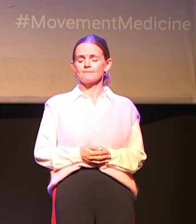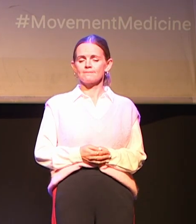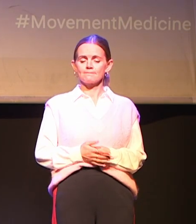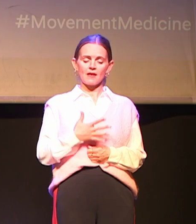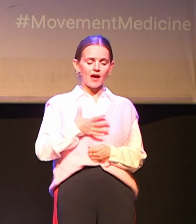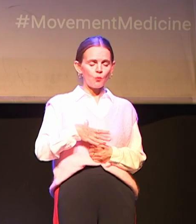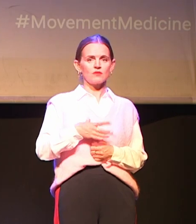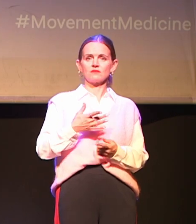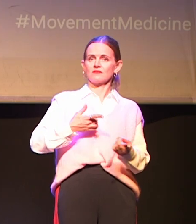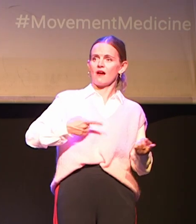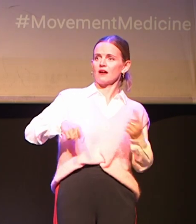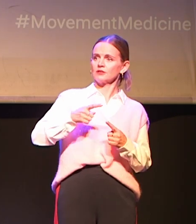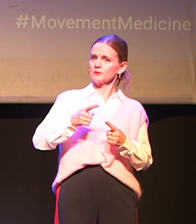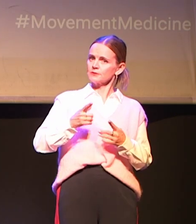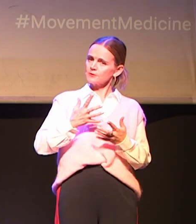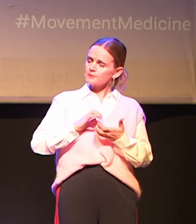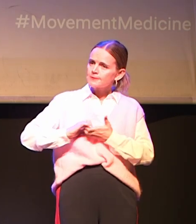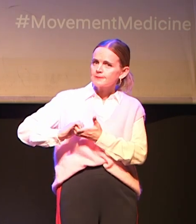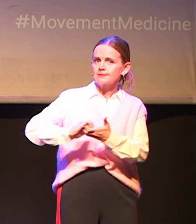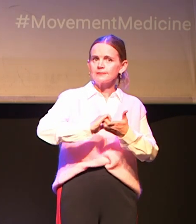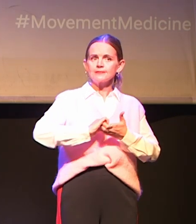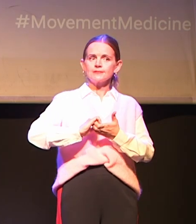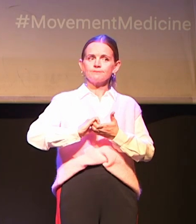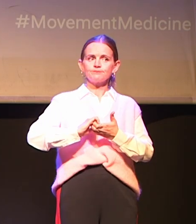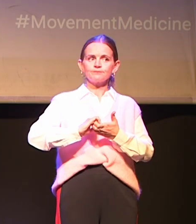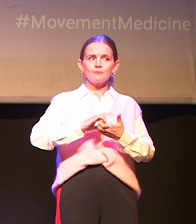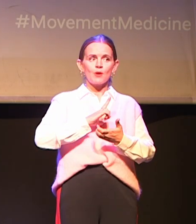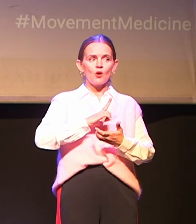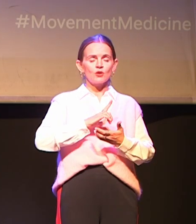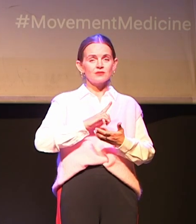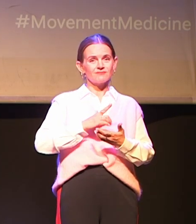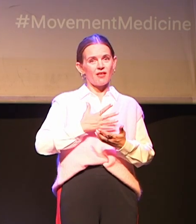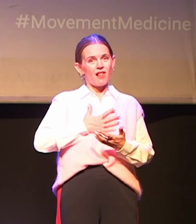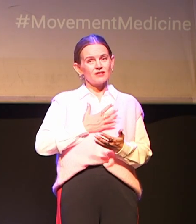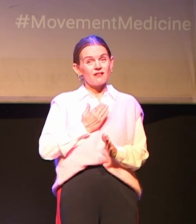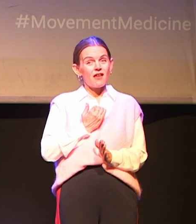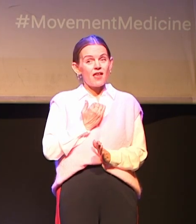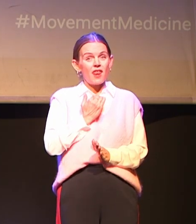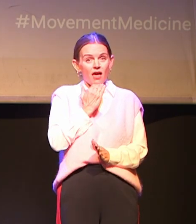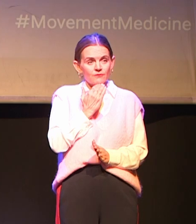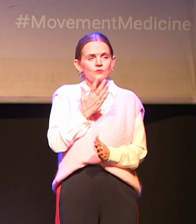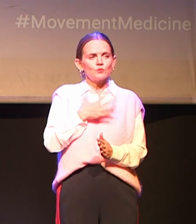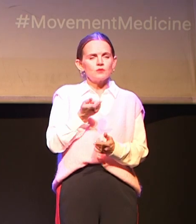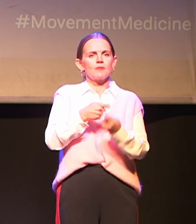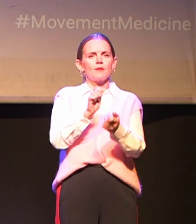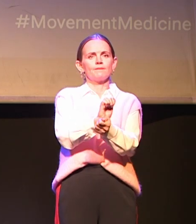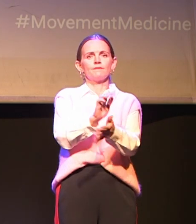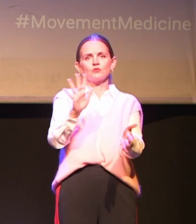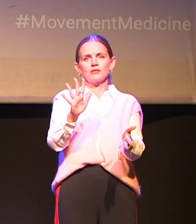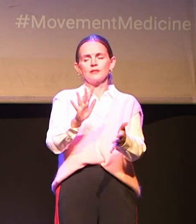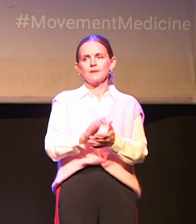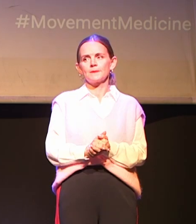to be in this because I love us enough to want us to be free. and I